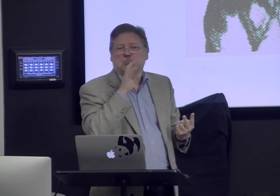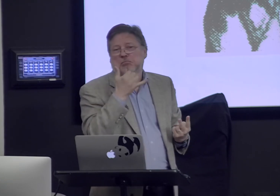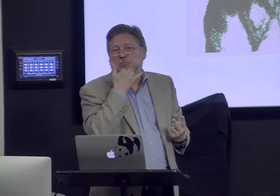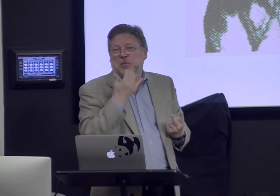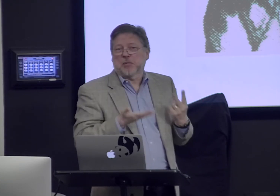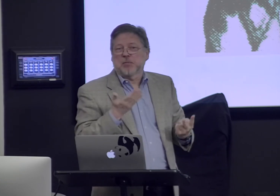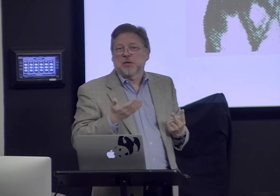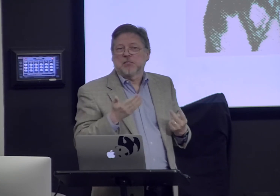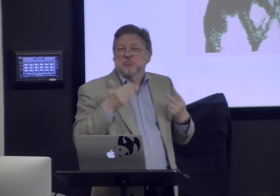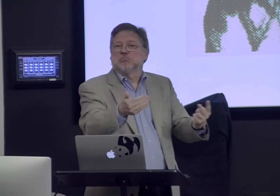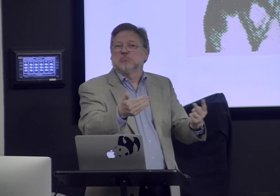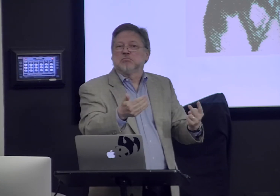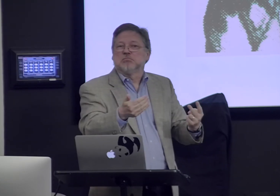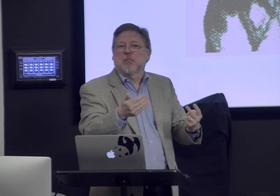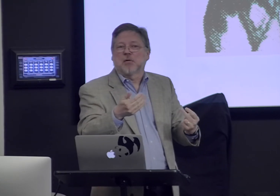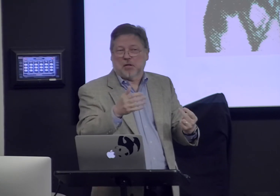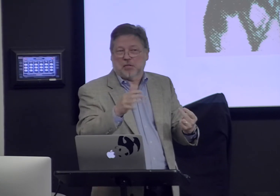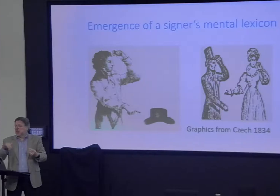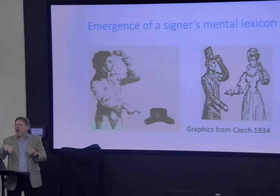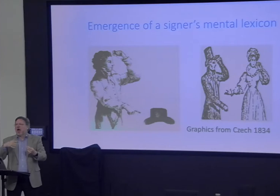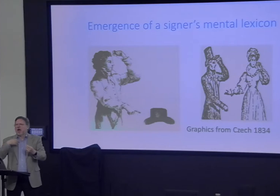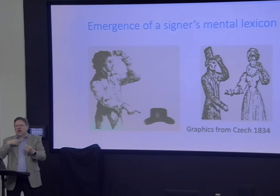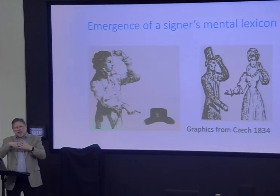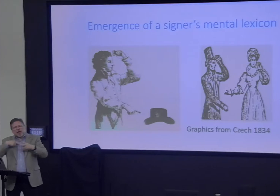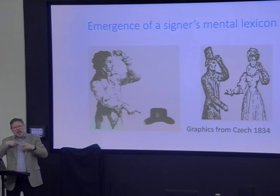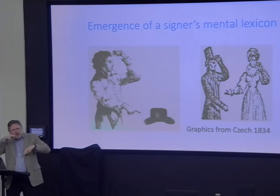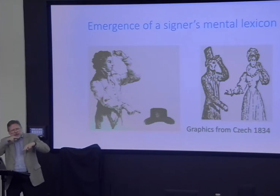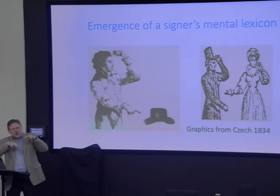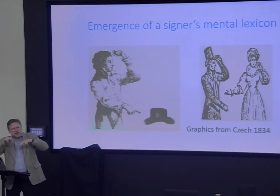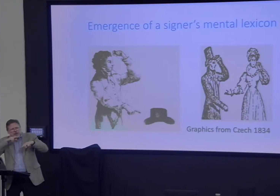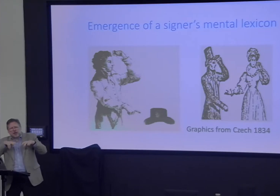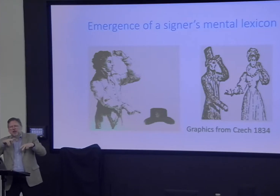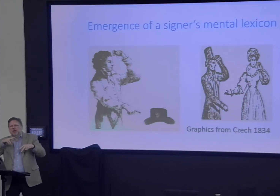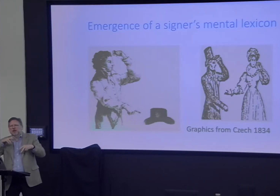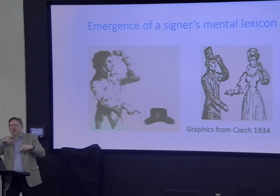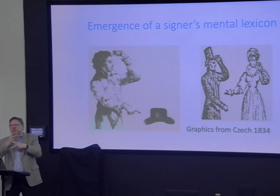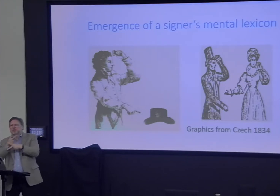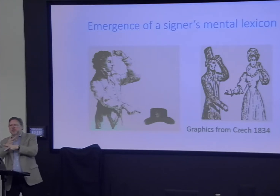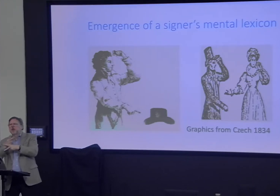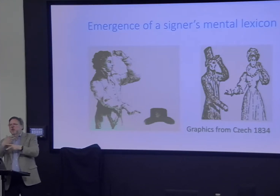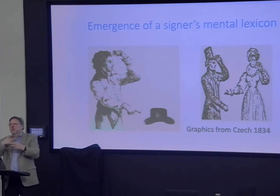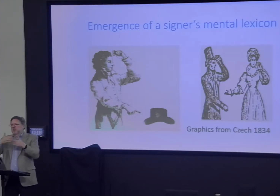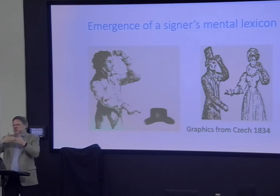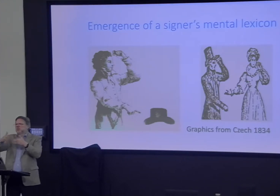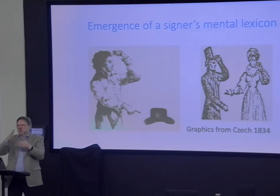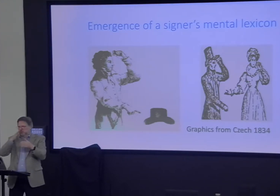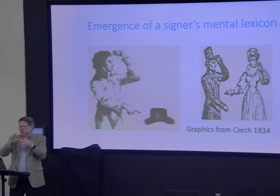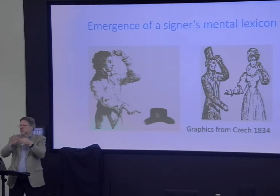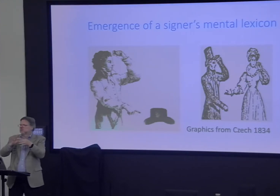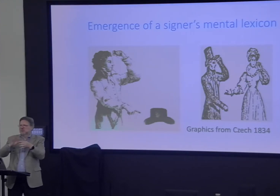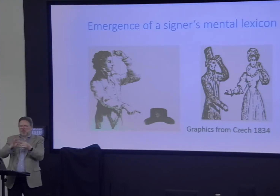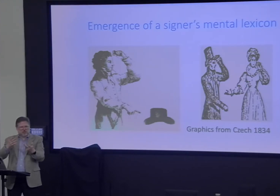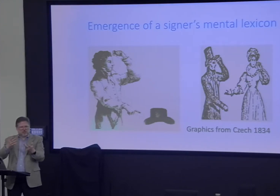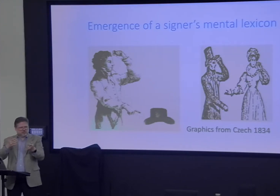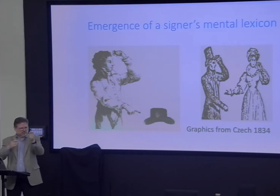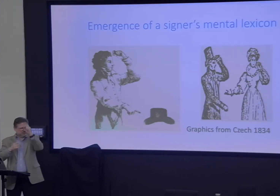meanings. And this doesn't seem to be problematic in language communities to have single forms or similar